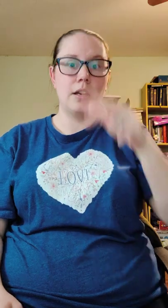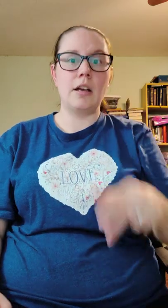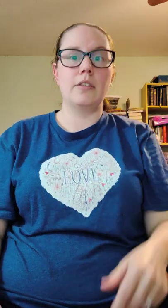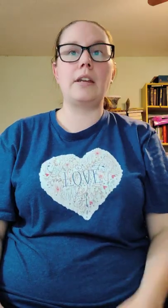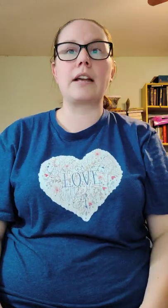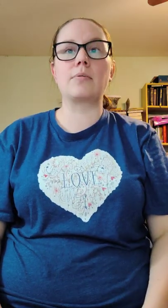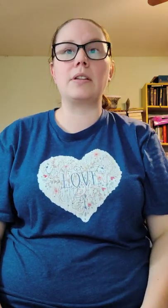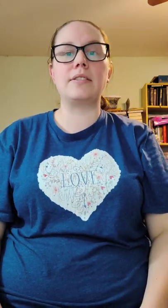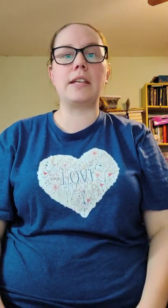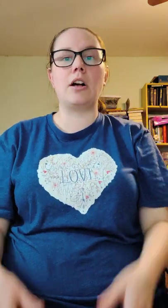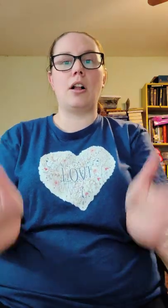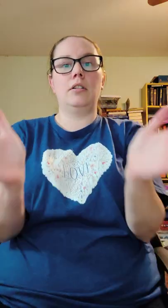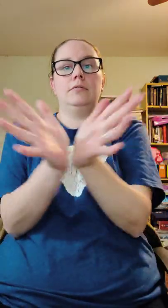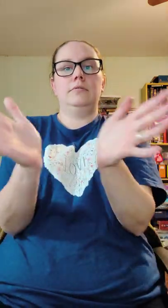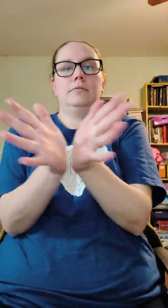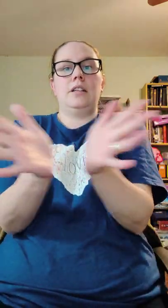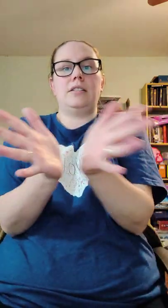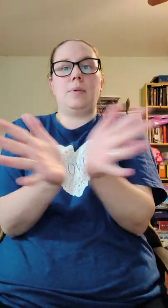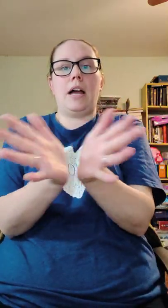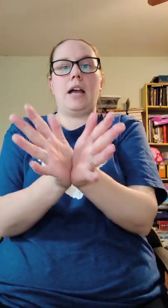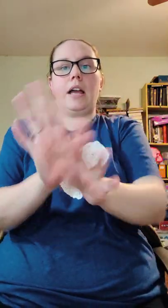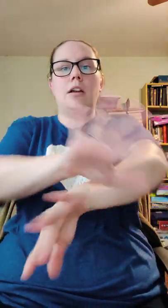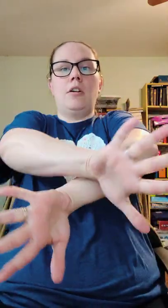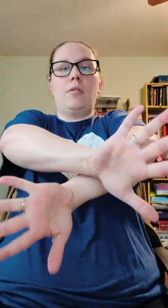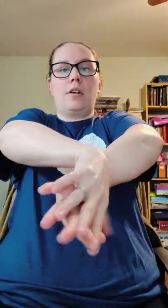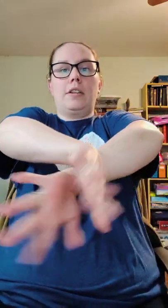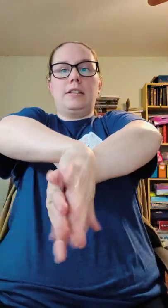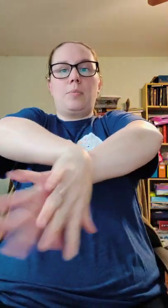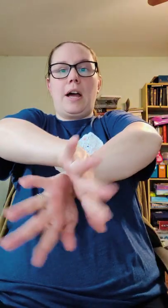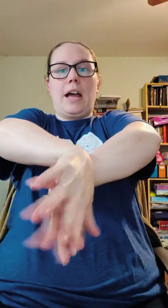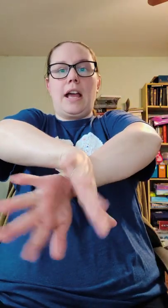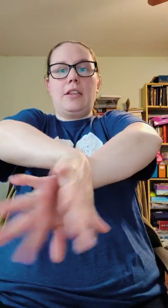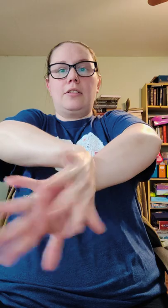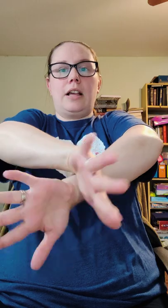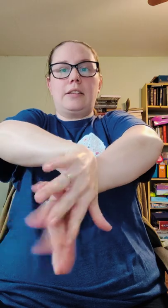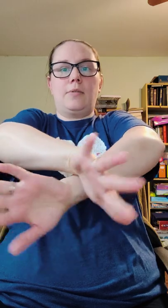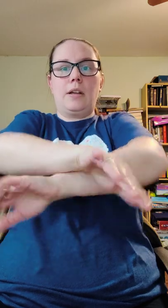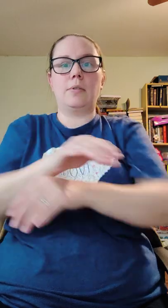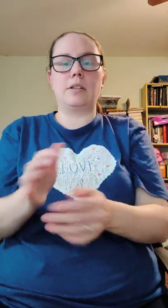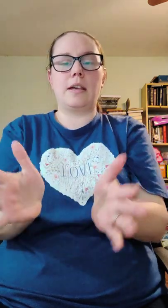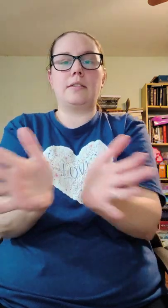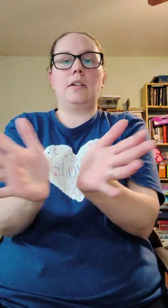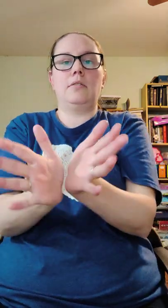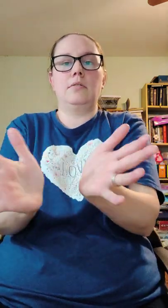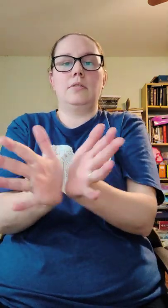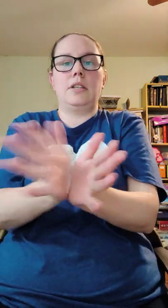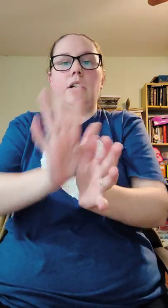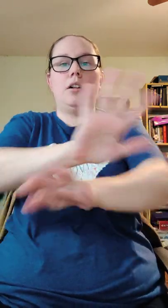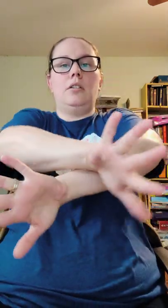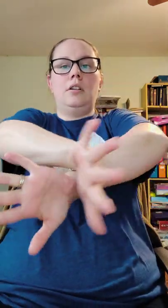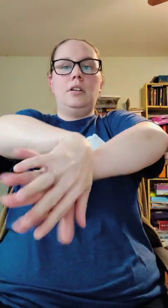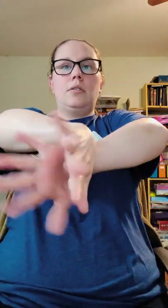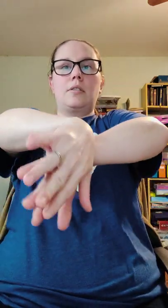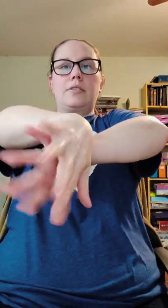The next one's seal. This way or this way. There's lots of ways we can sign seal. Seal or